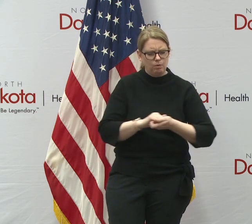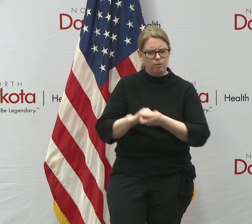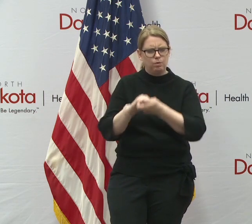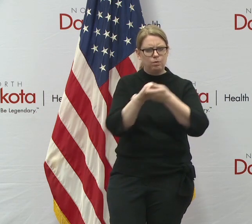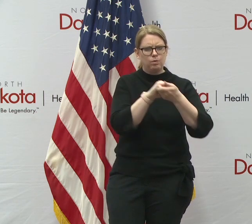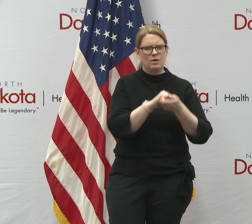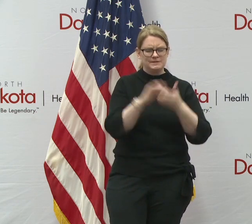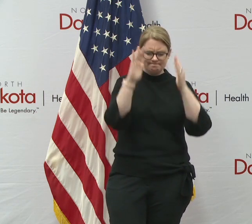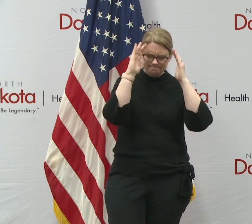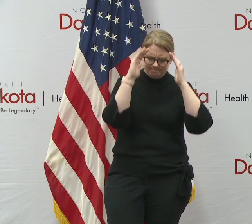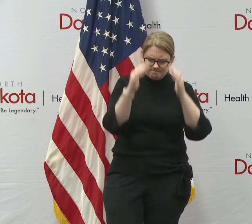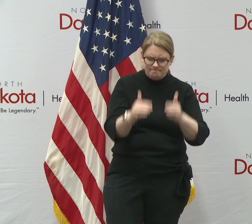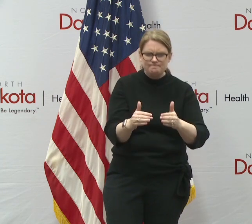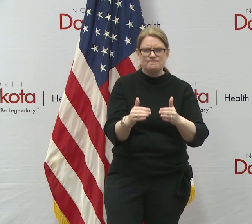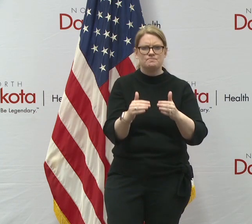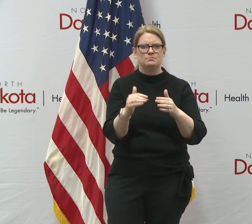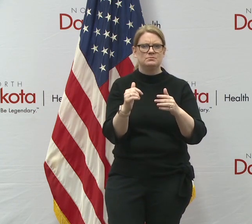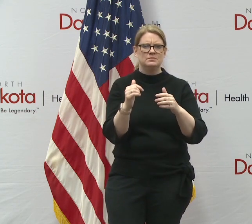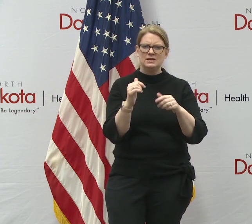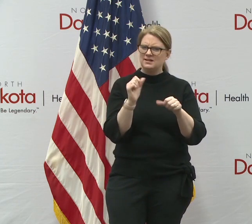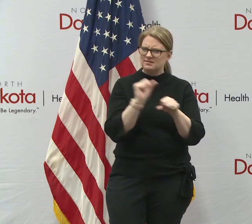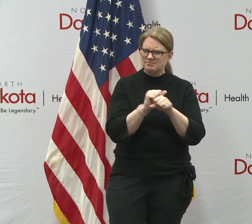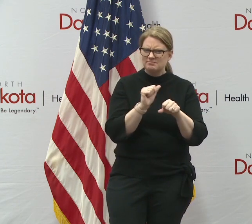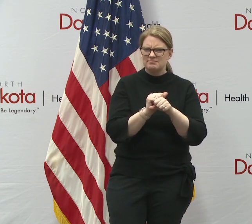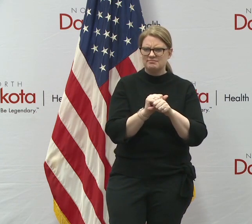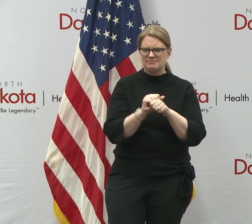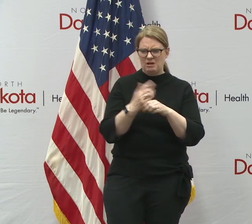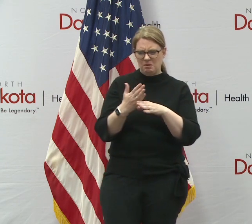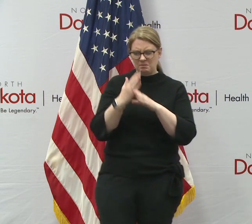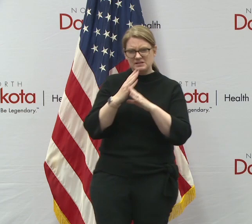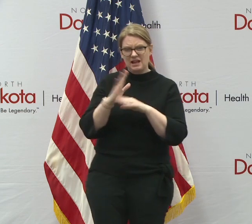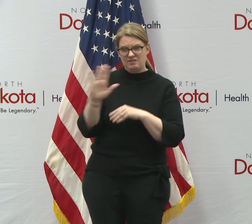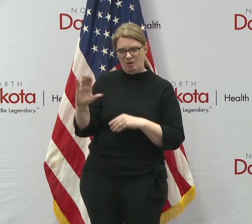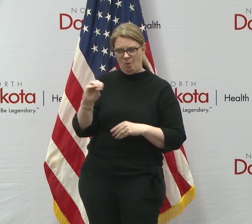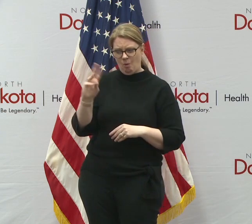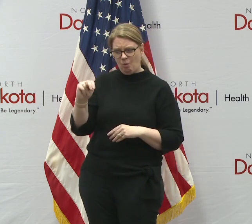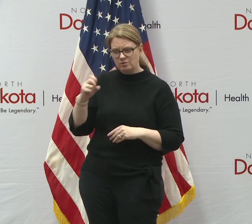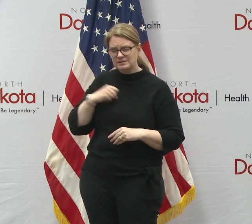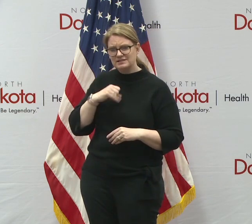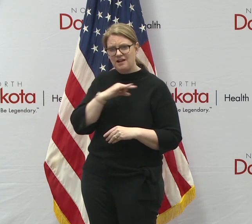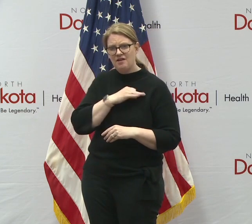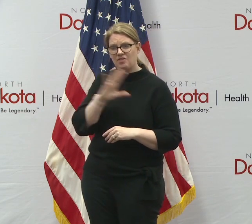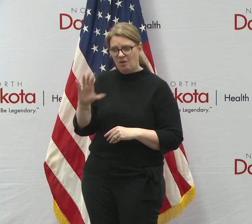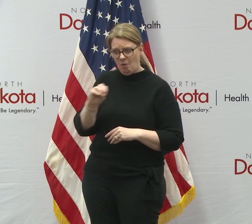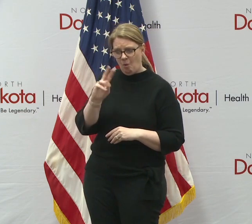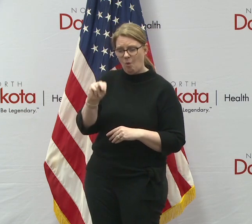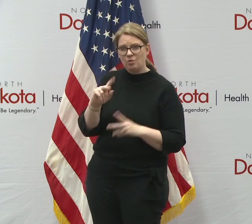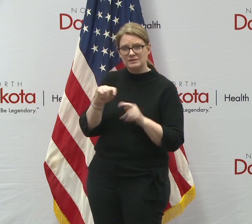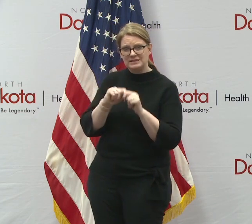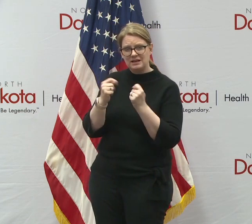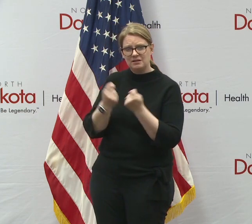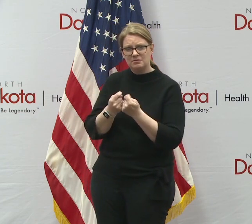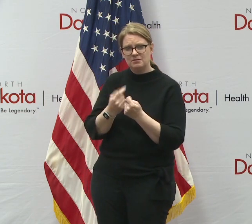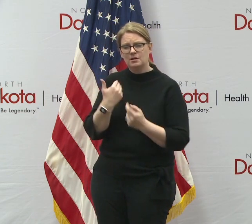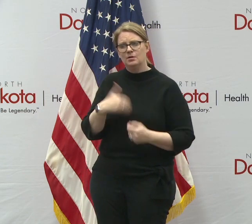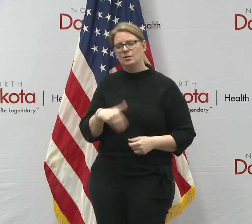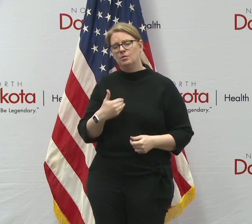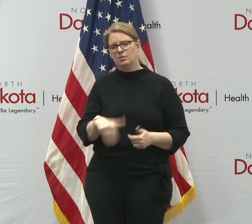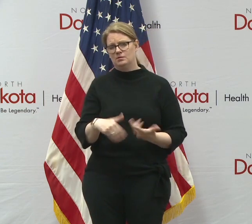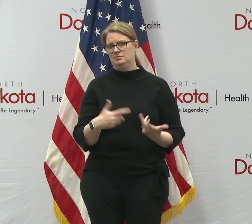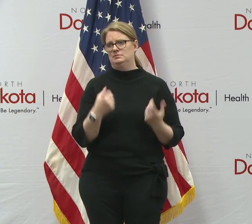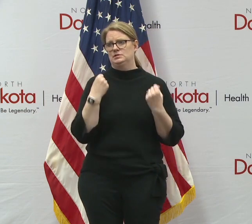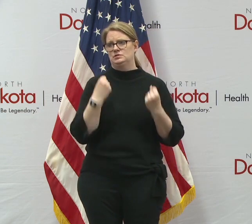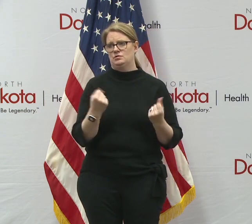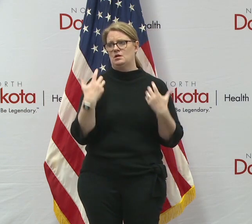more diligently than they ever have. They're working to take care and protect their own staff and their own team members. We're fortunate to have such a strong